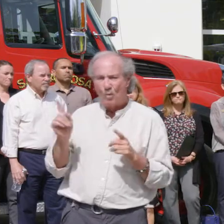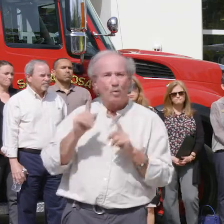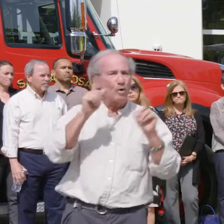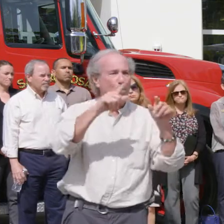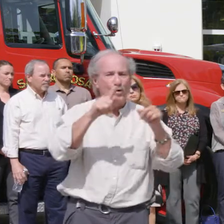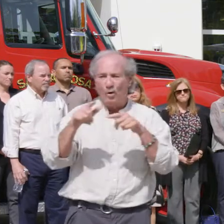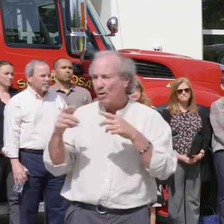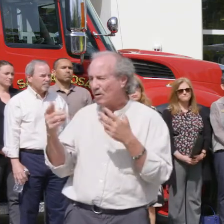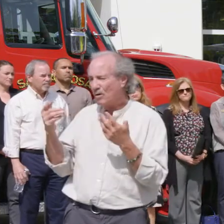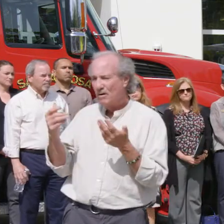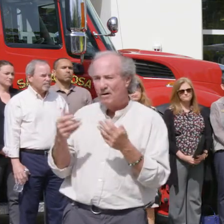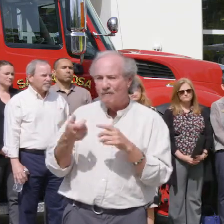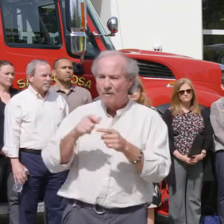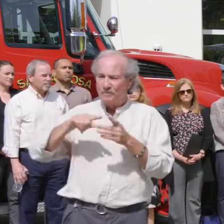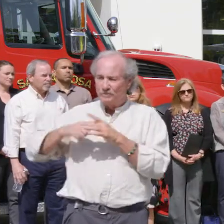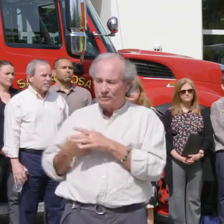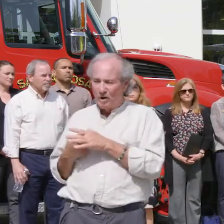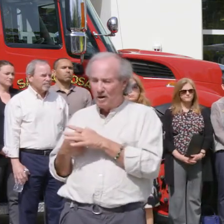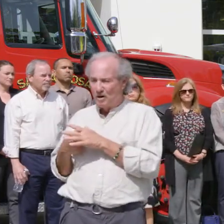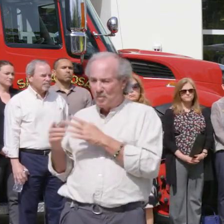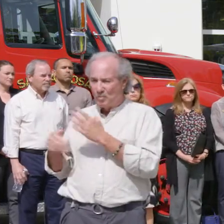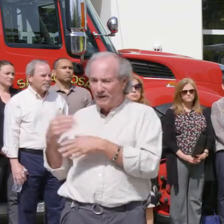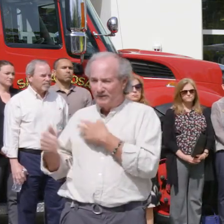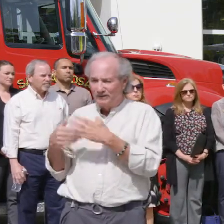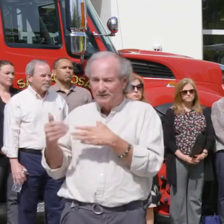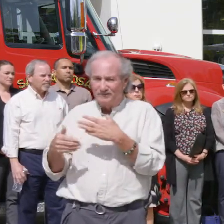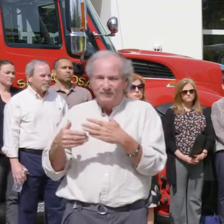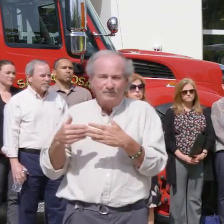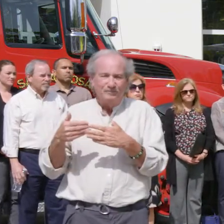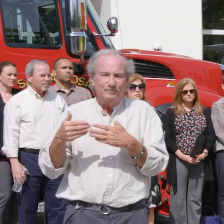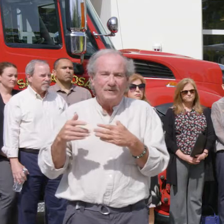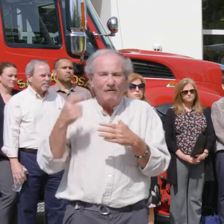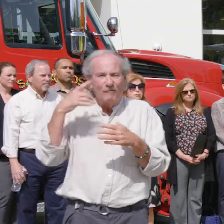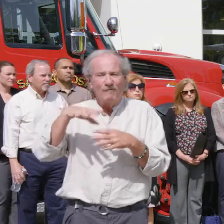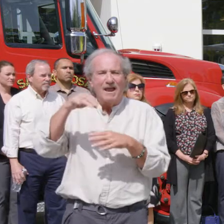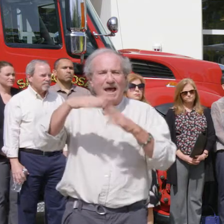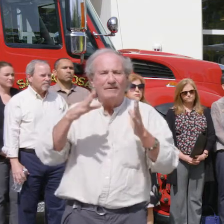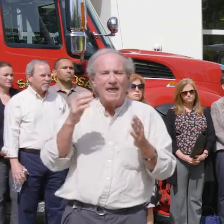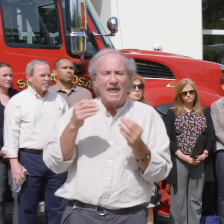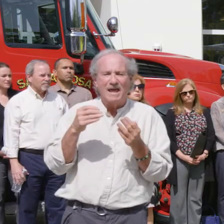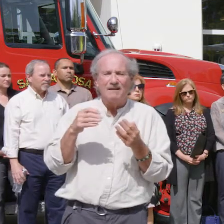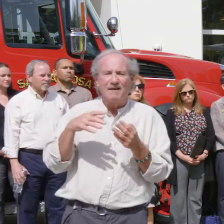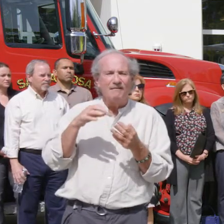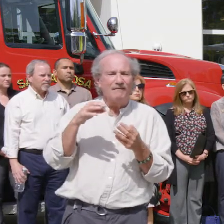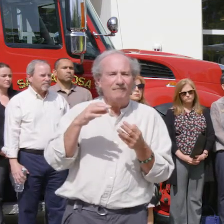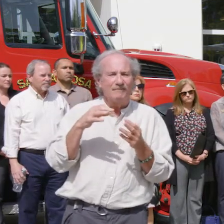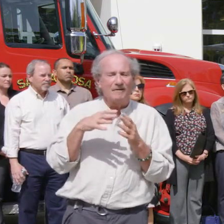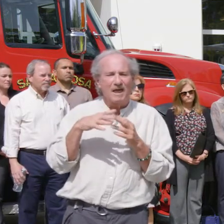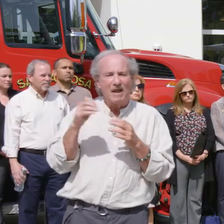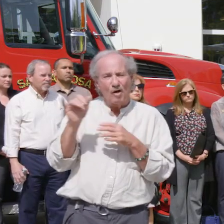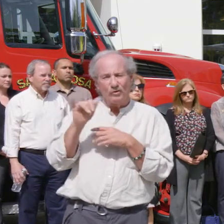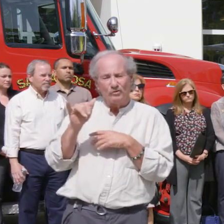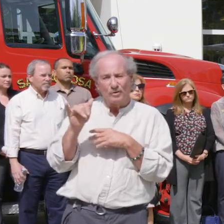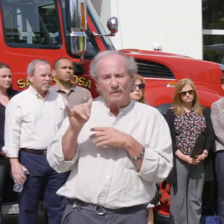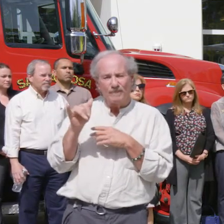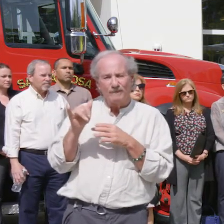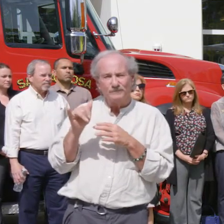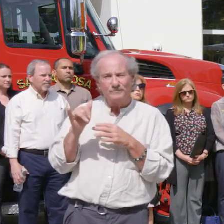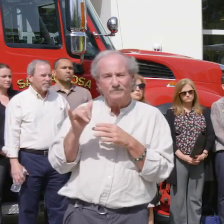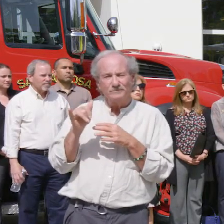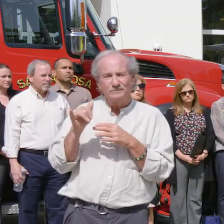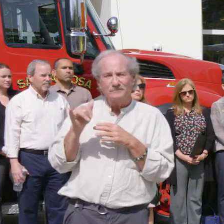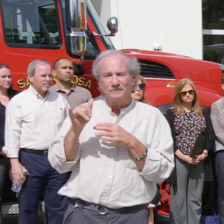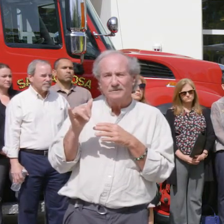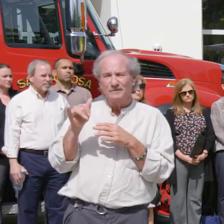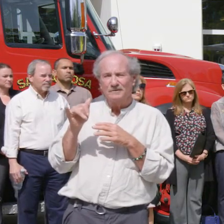both through the early on process of housing, and then the interim housing piece, and then ultimately to